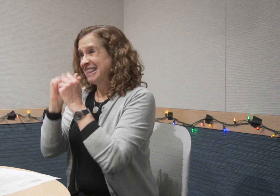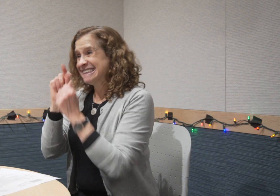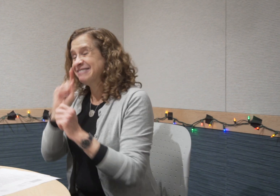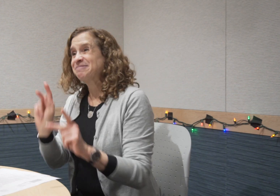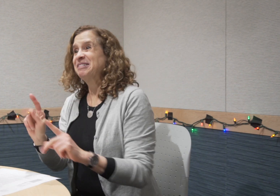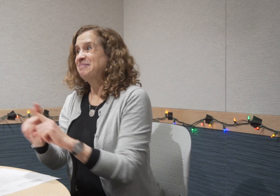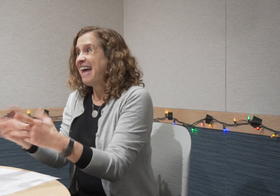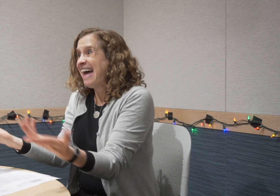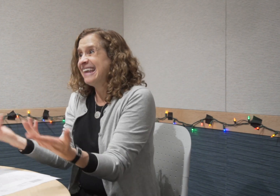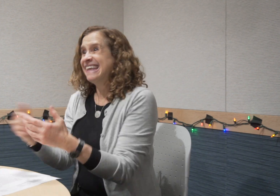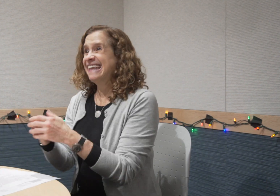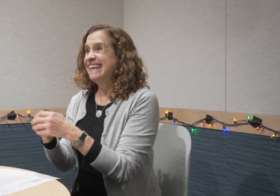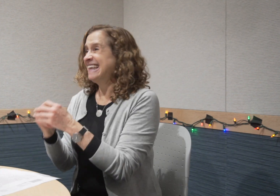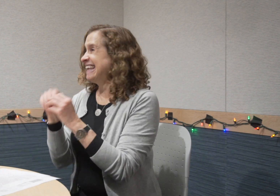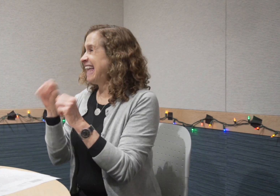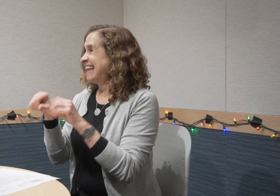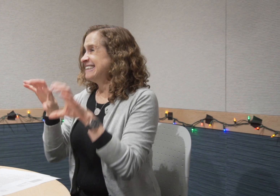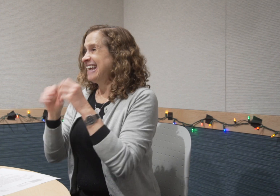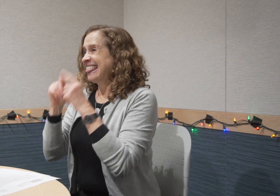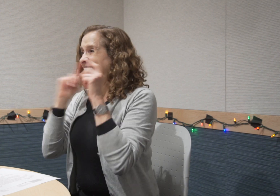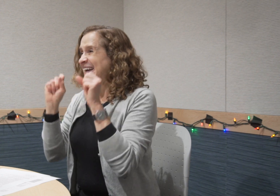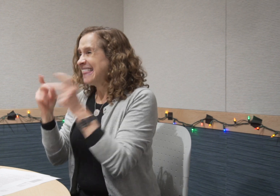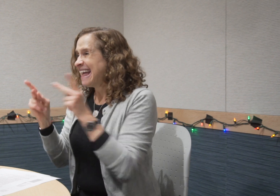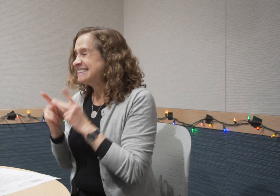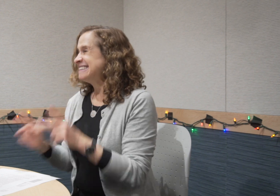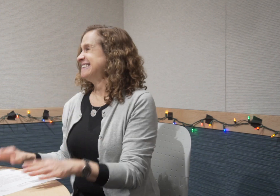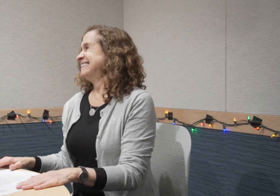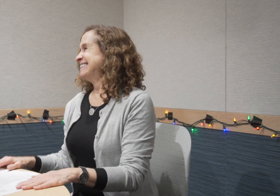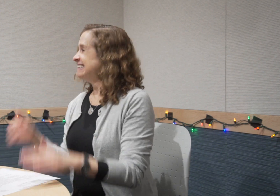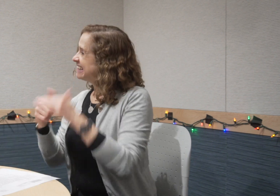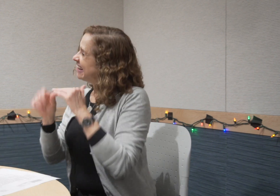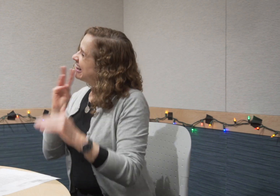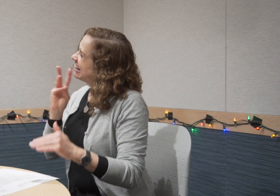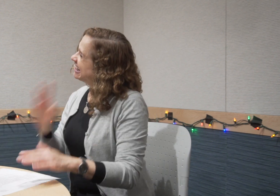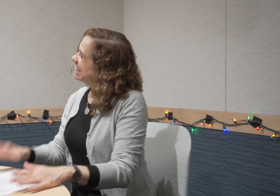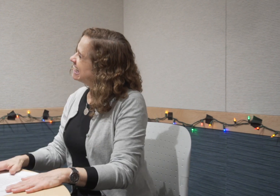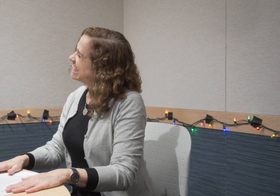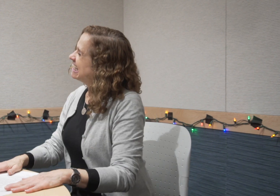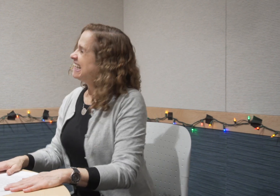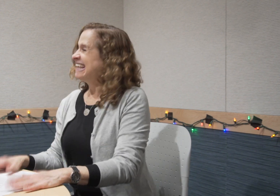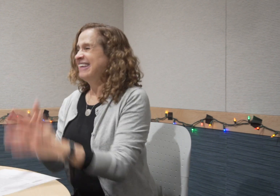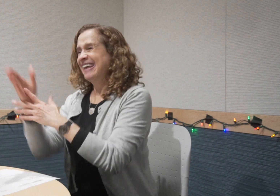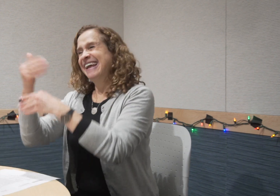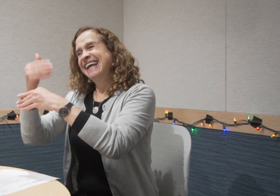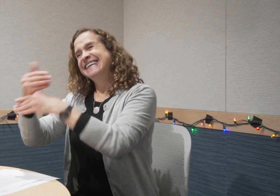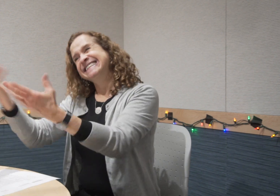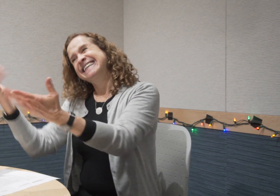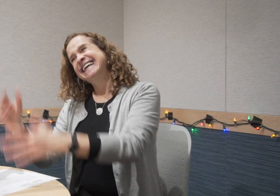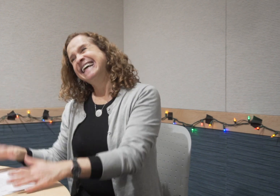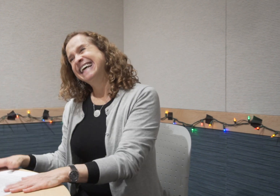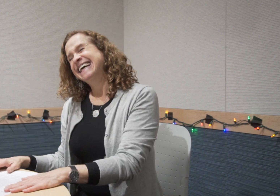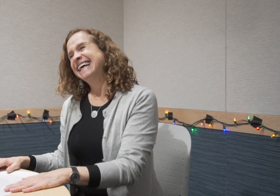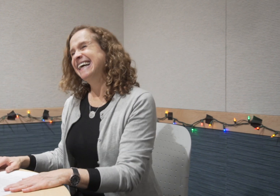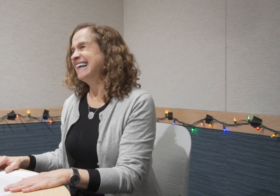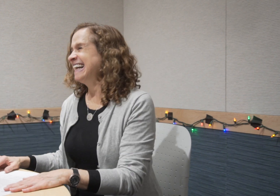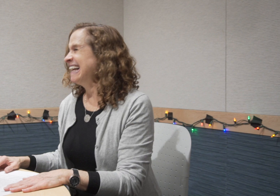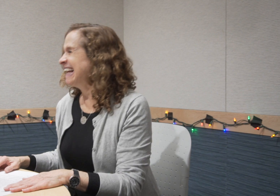It's not just, for conversing with deaf people. You can talk in a loud place with your friend. You can talk underwater, like I said, through a window. Yeah. There's